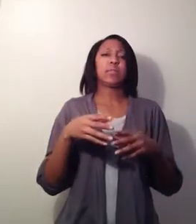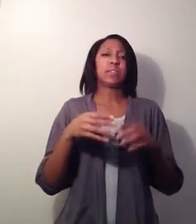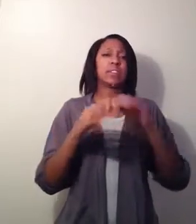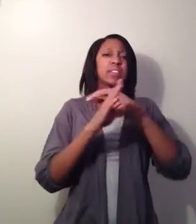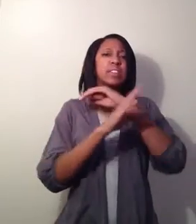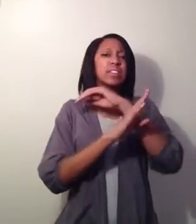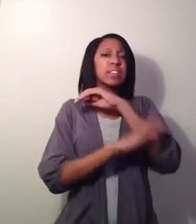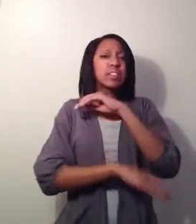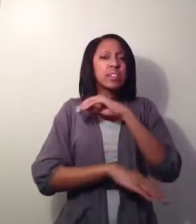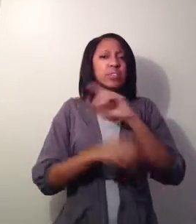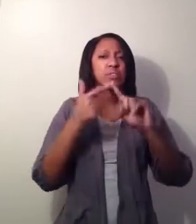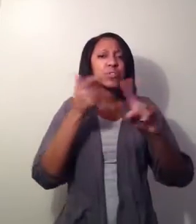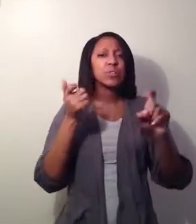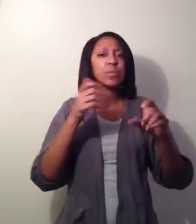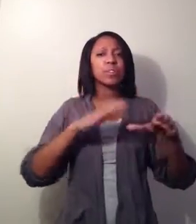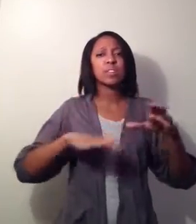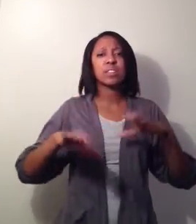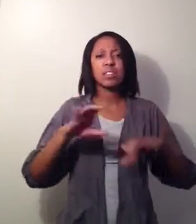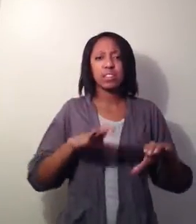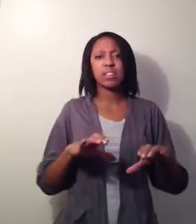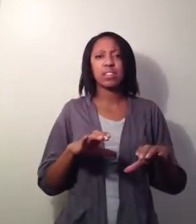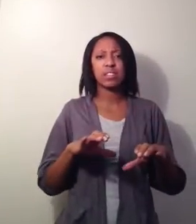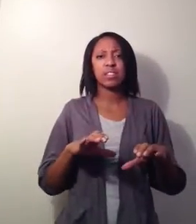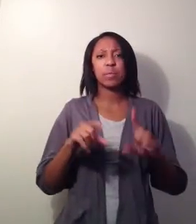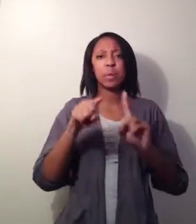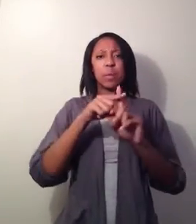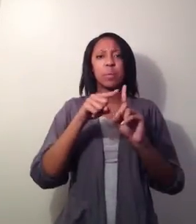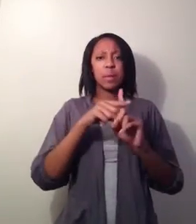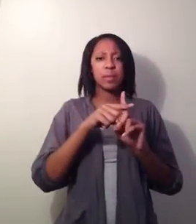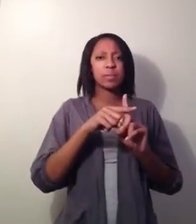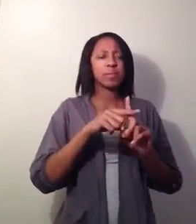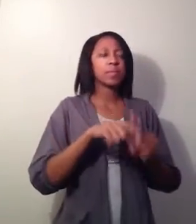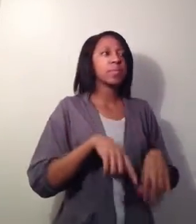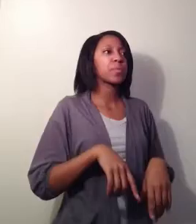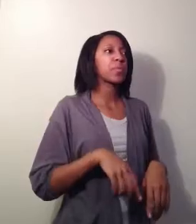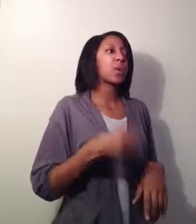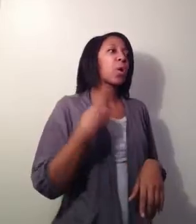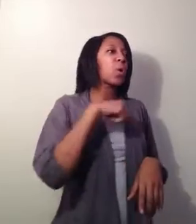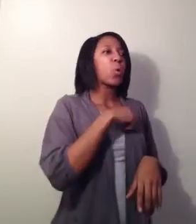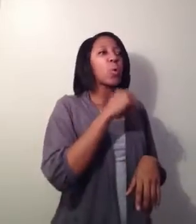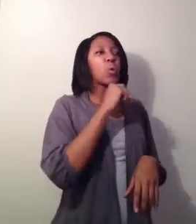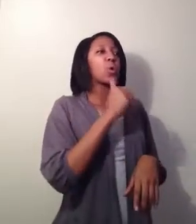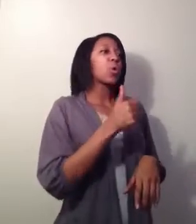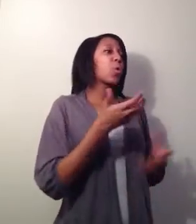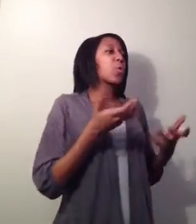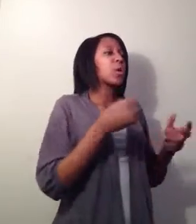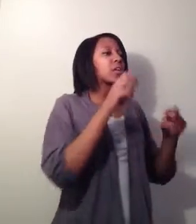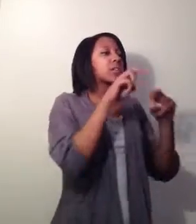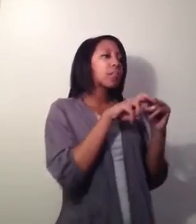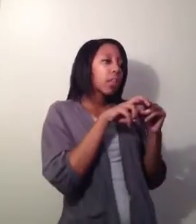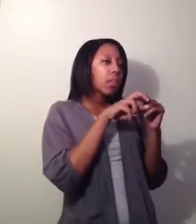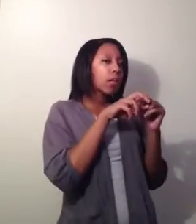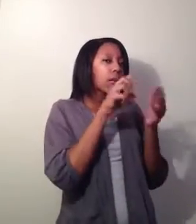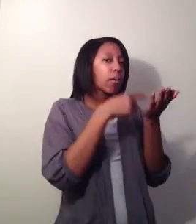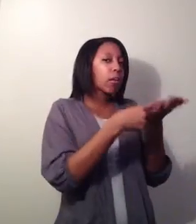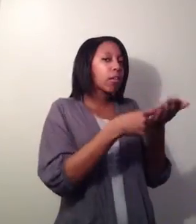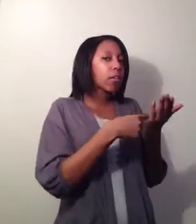model. We don't want to sit there and talk about how sick we're going to get and when, or how long will